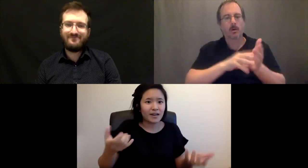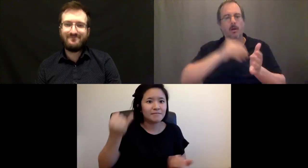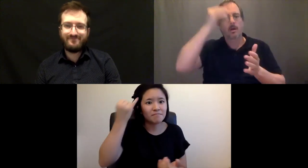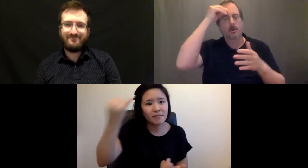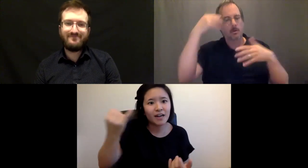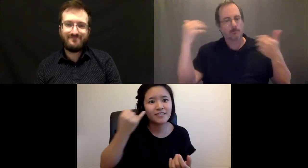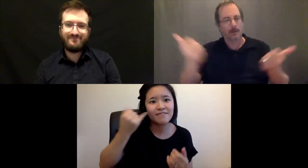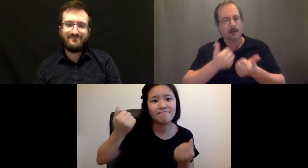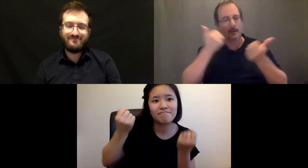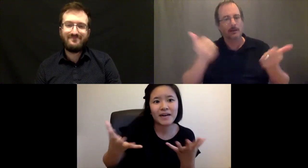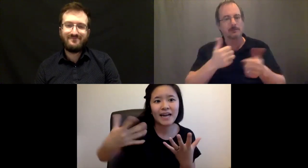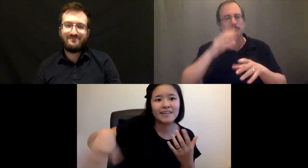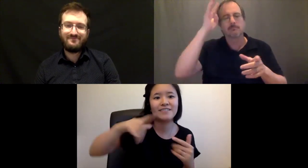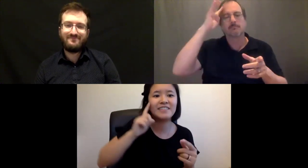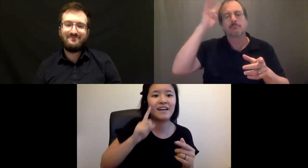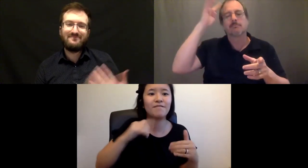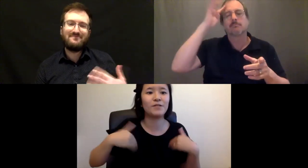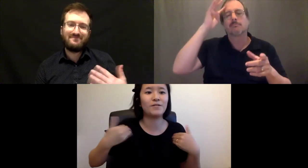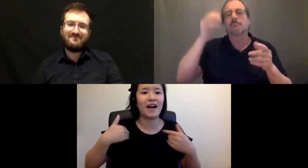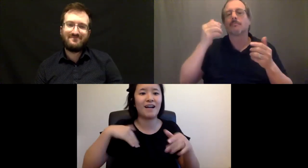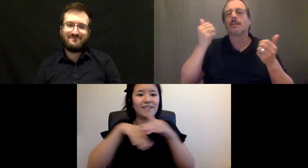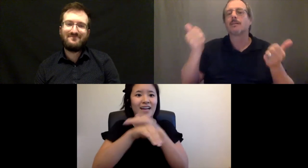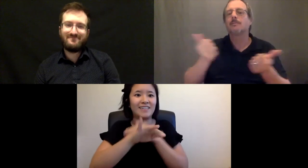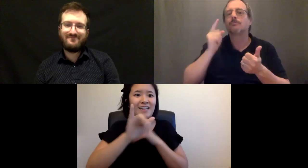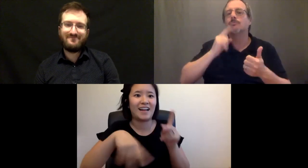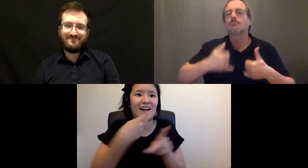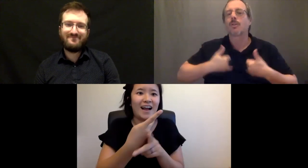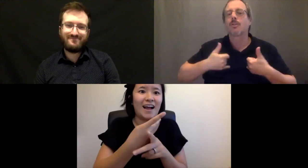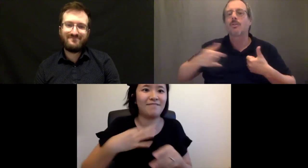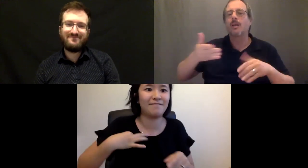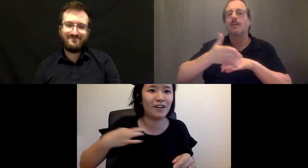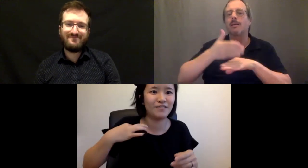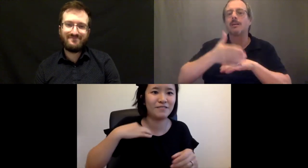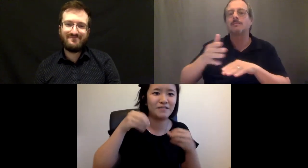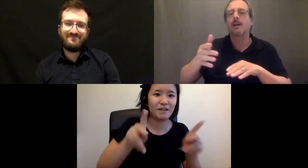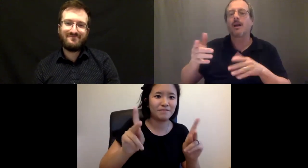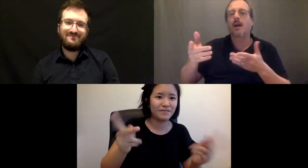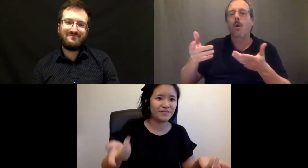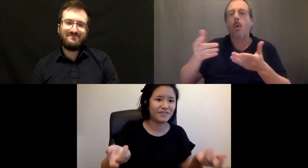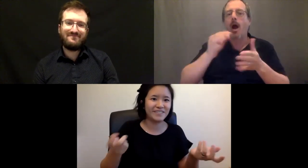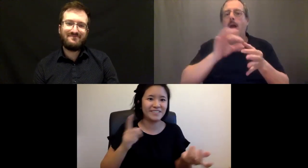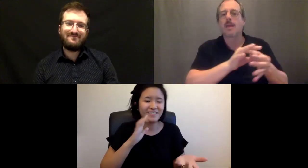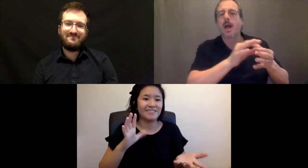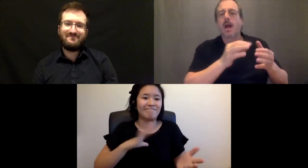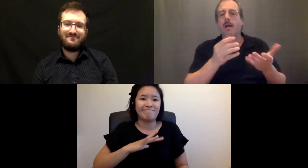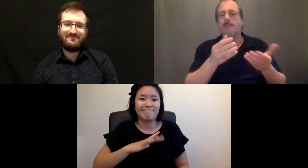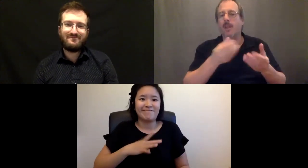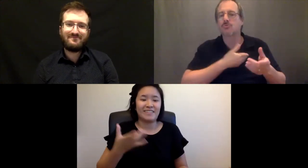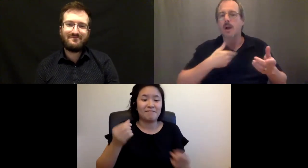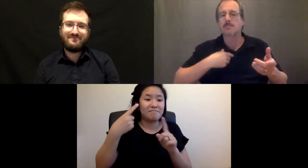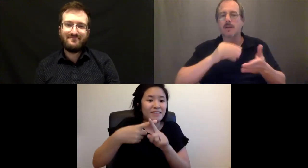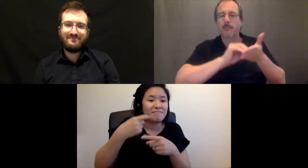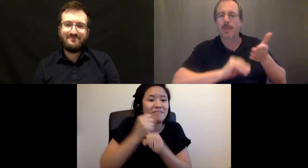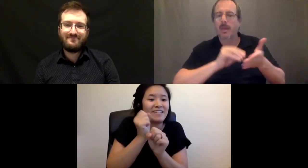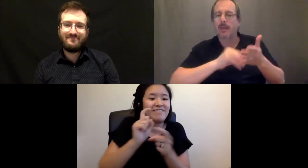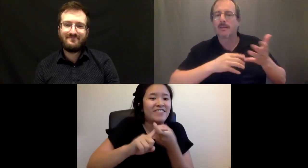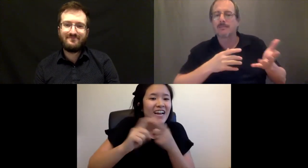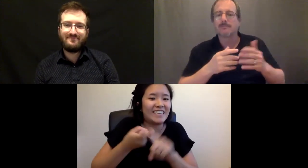I learned a great deal just from that. So if you can imagine if deaf youth understood